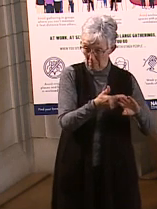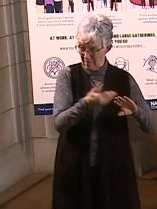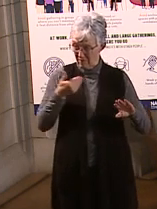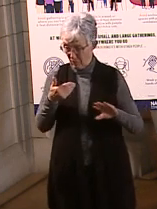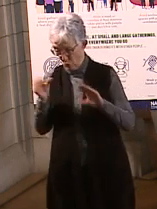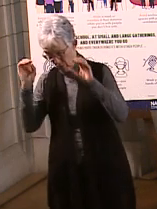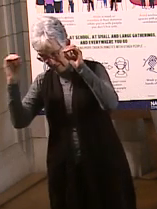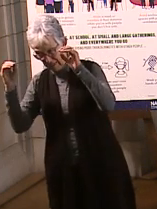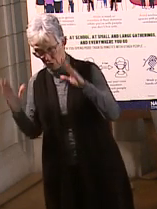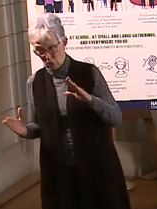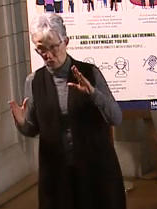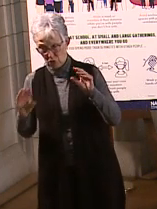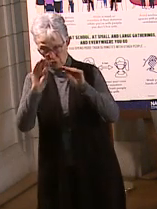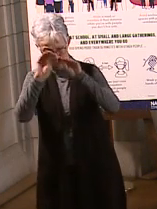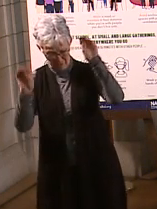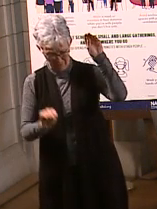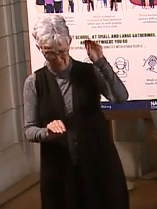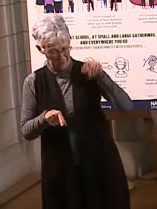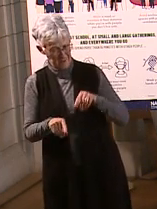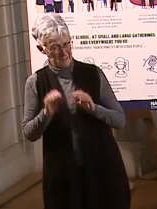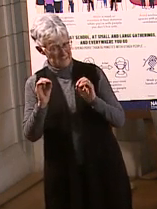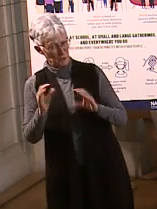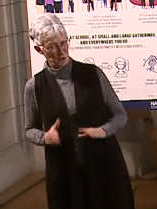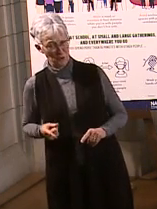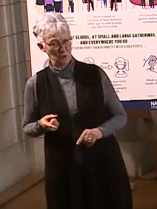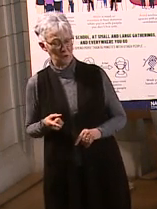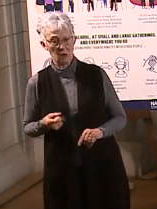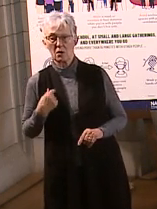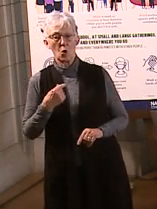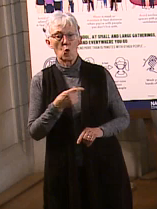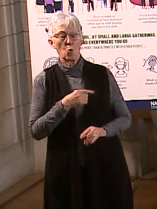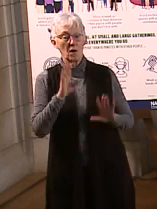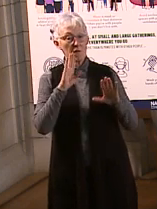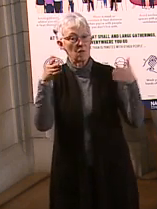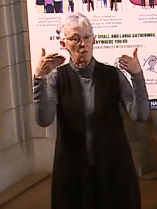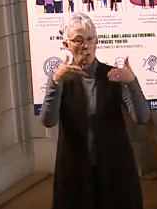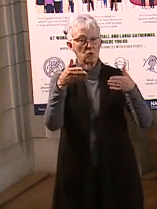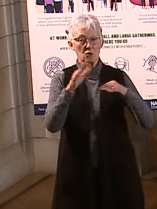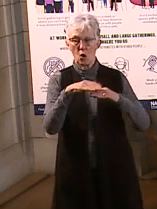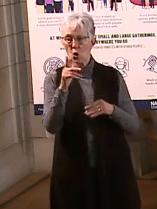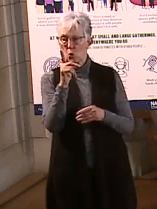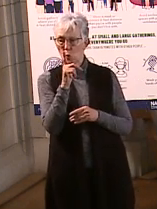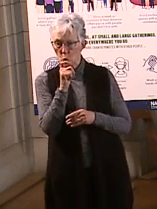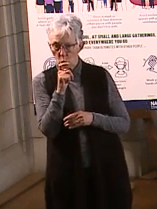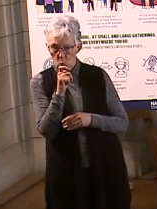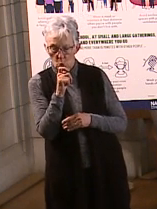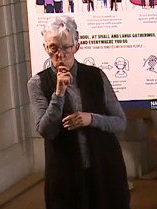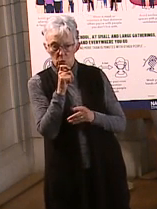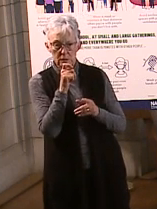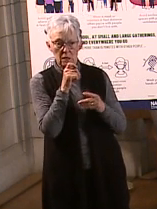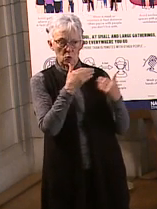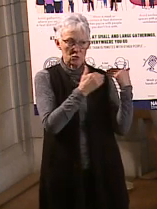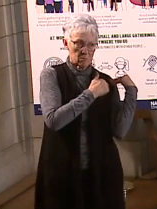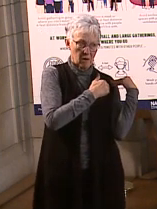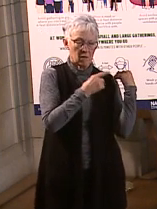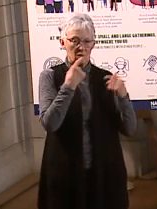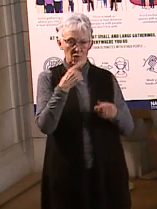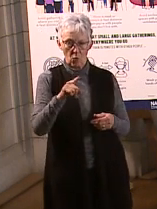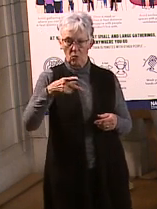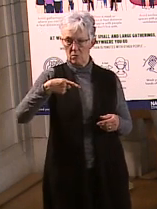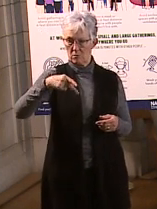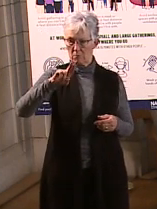really focusing on the folks who are mission critical there. So when it comes to utilities, again, it's those mission critical infrastructure